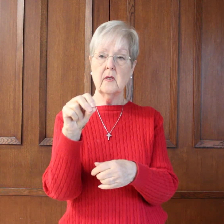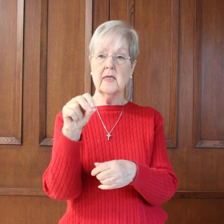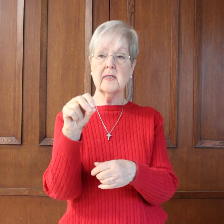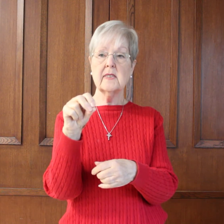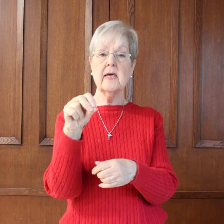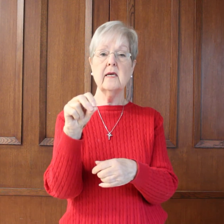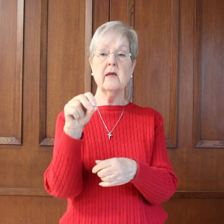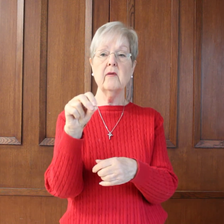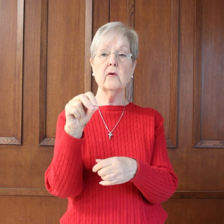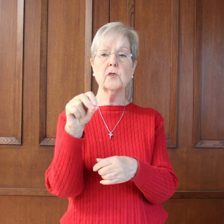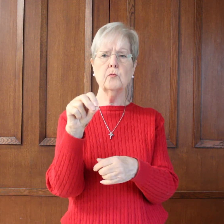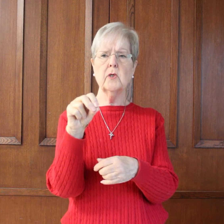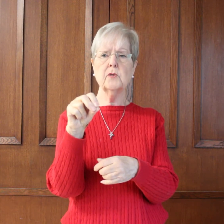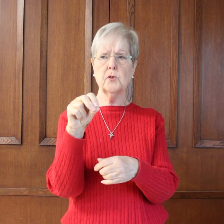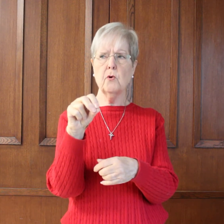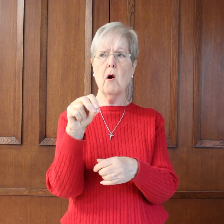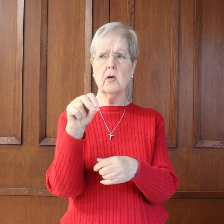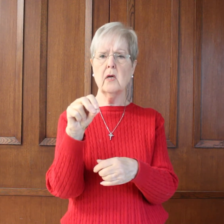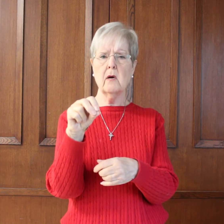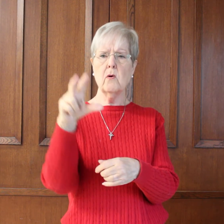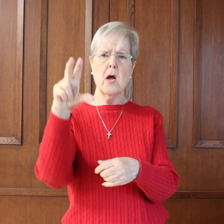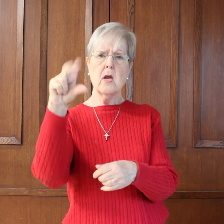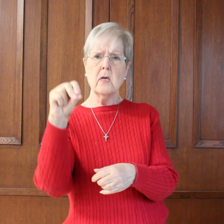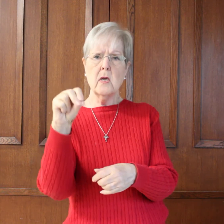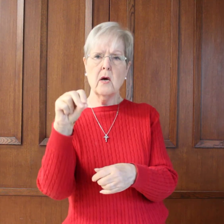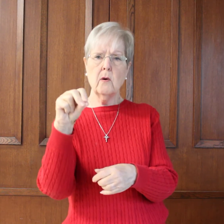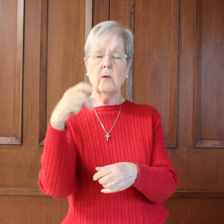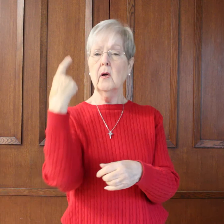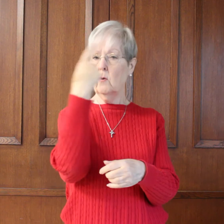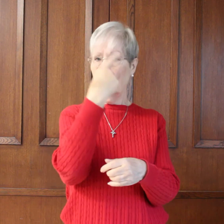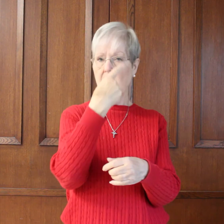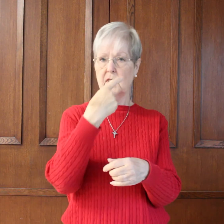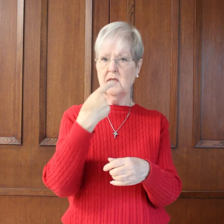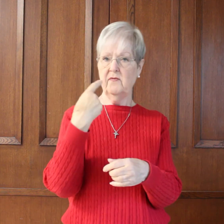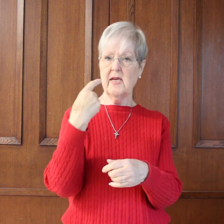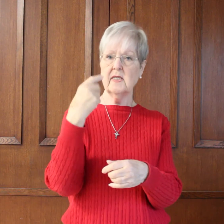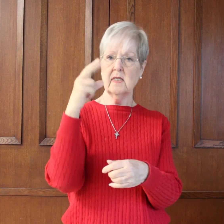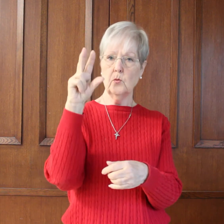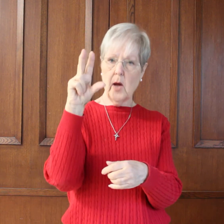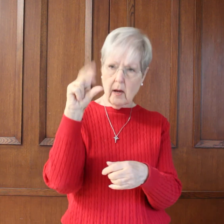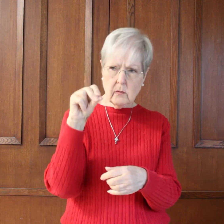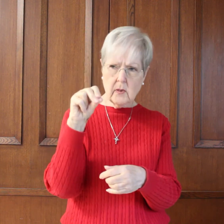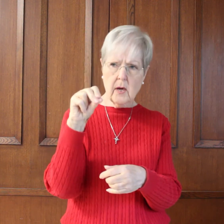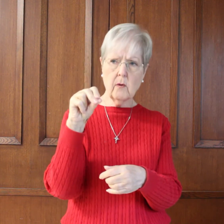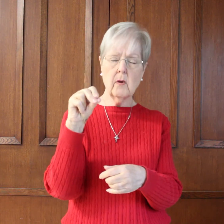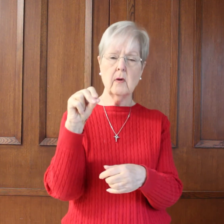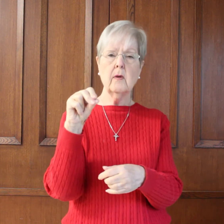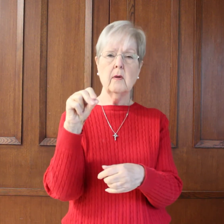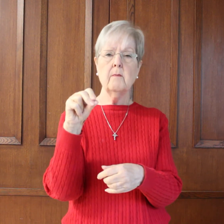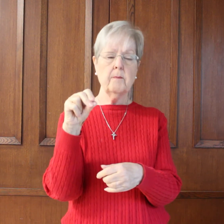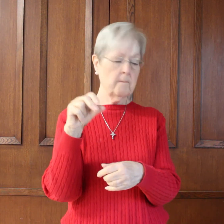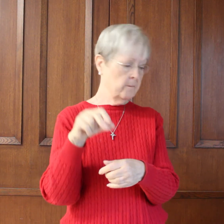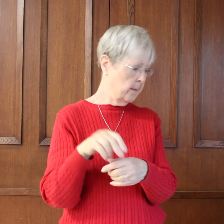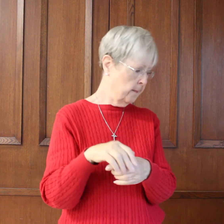Let's say another real strong no. No. Watch the face as well. No.